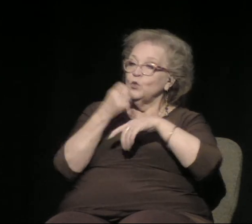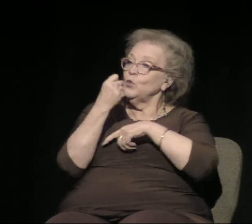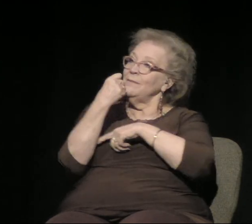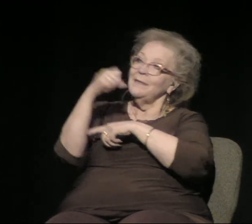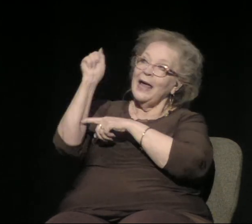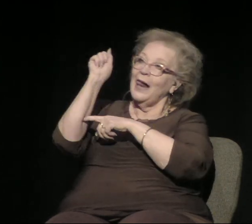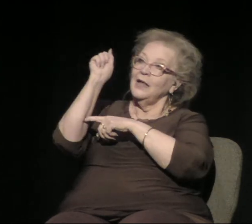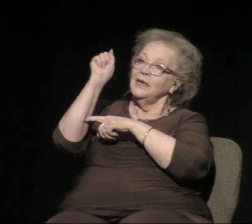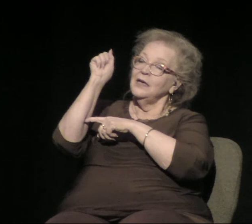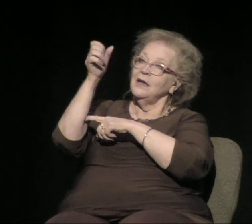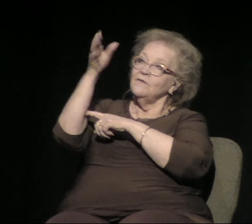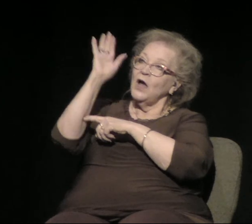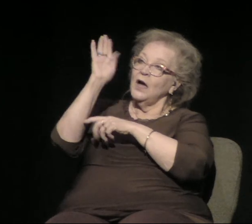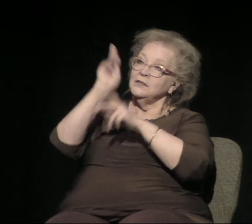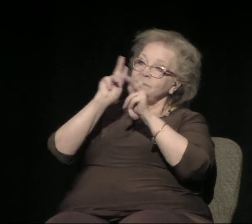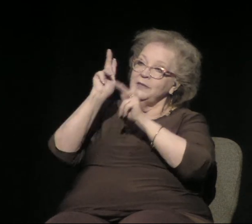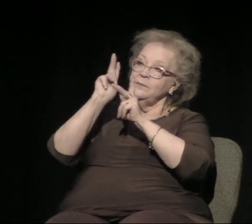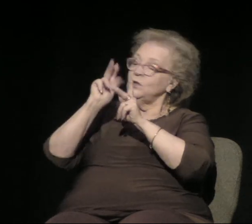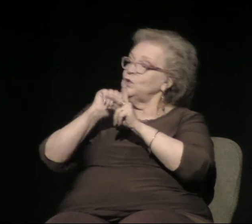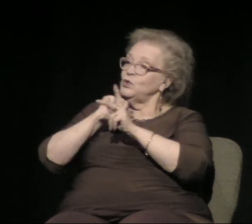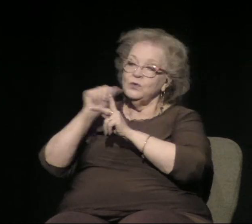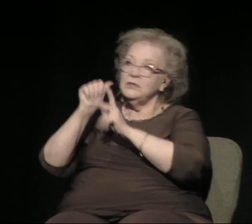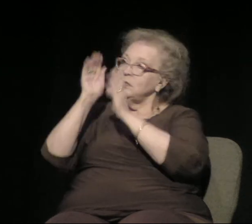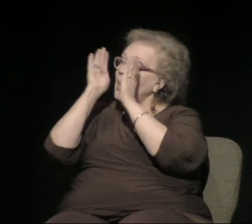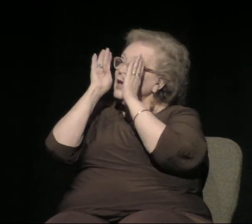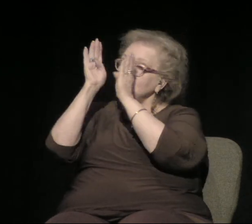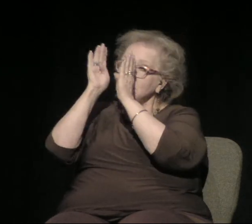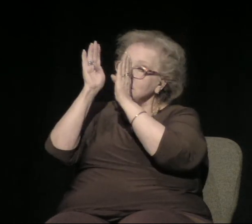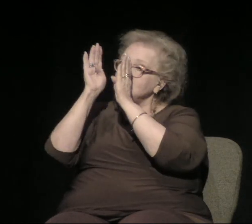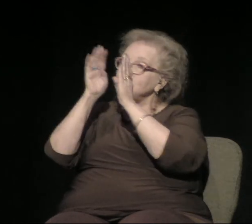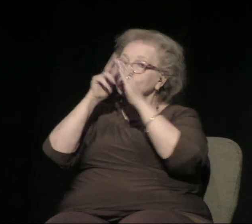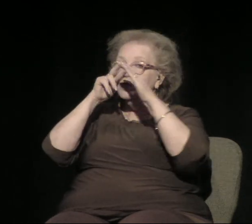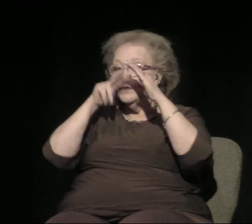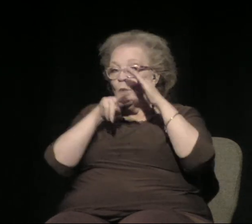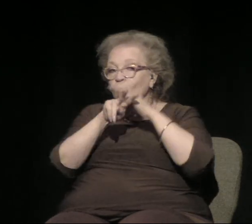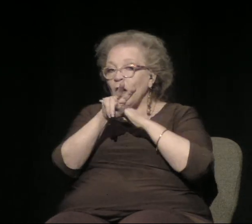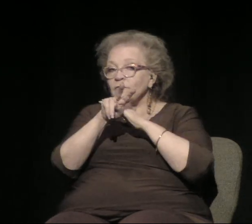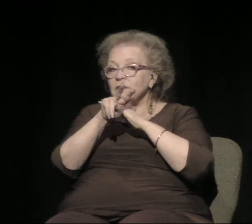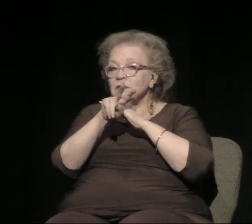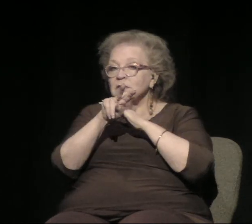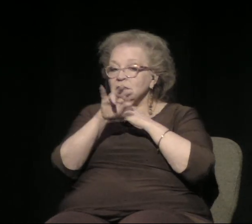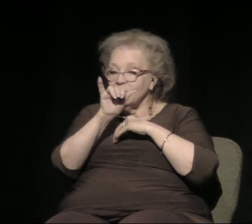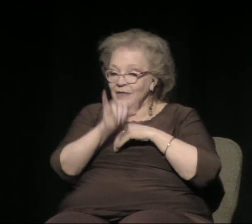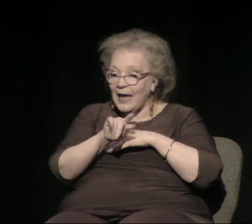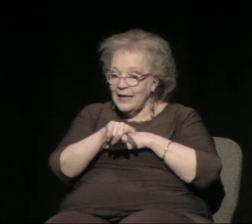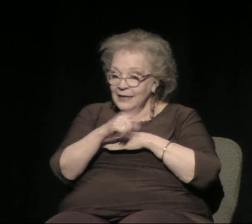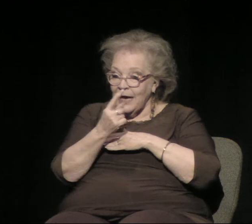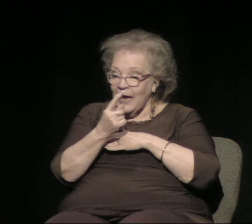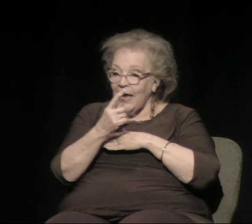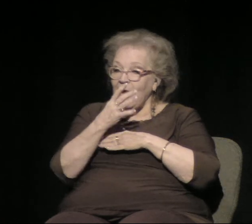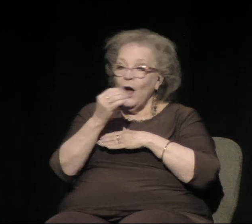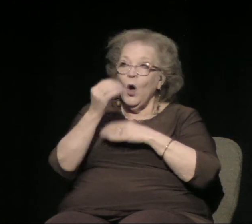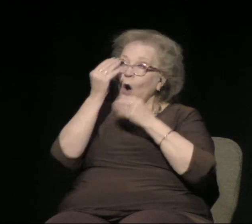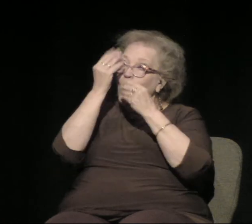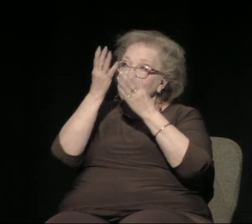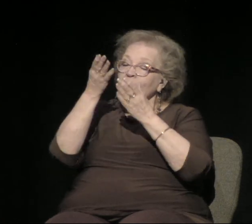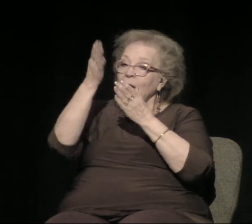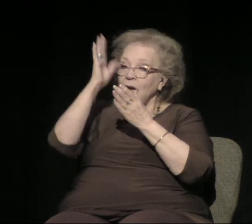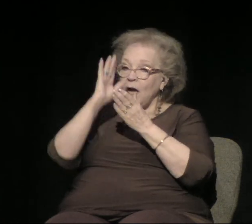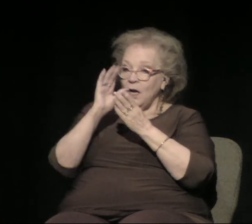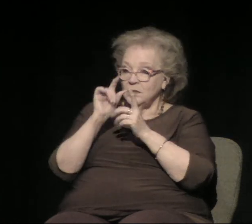of God's people who did not listen to the prophets of the day or obey the word of